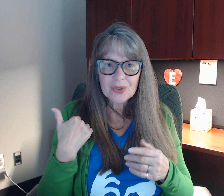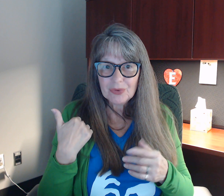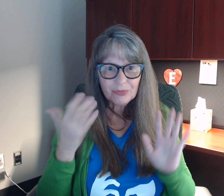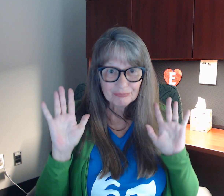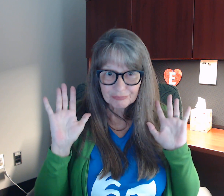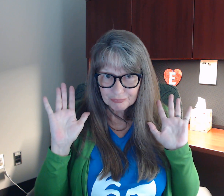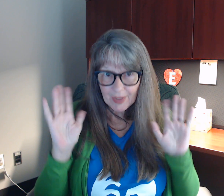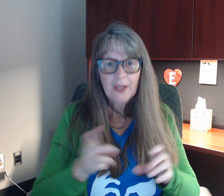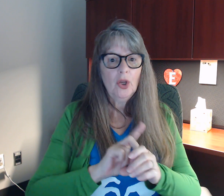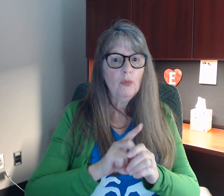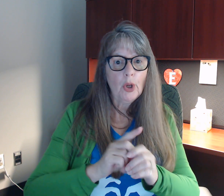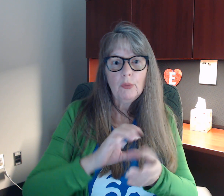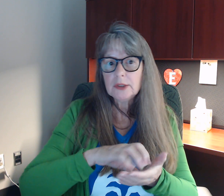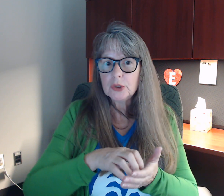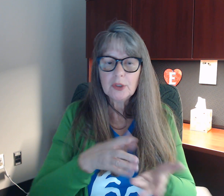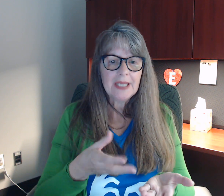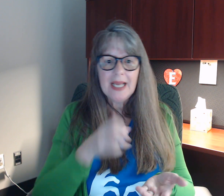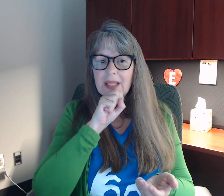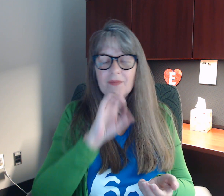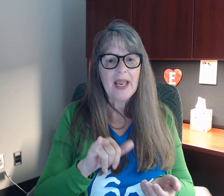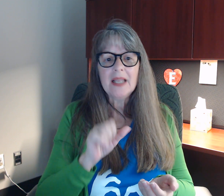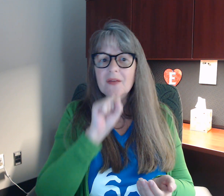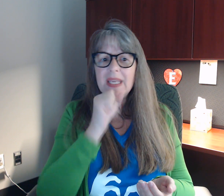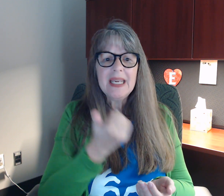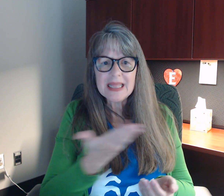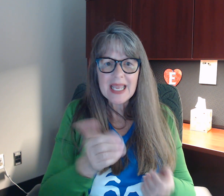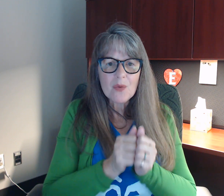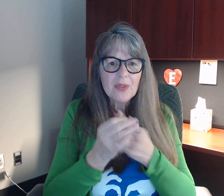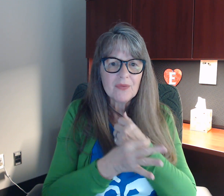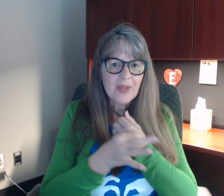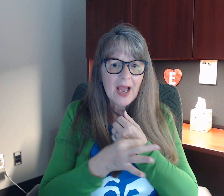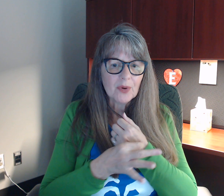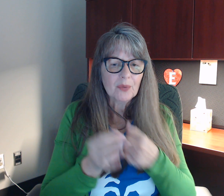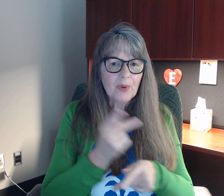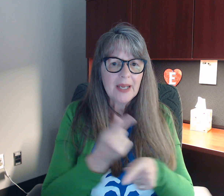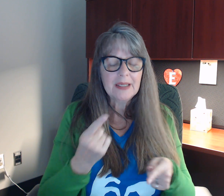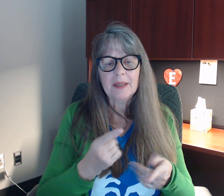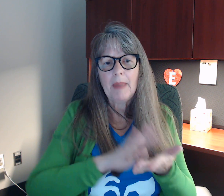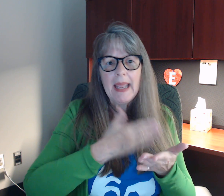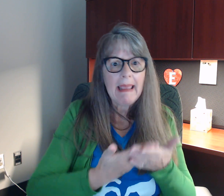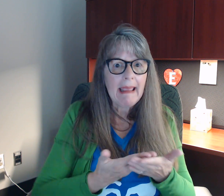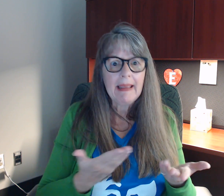too. Donuts and cookies. I love that. I love anything with flour, right? And pancakes